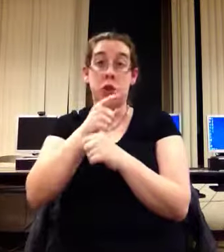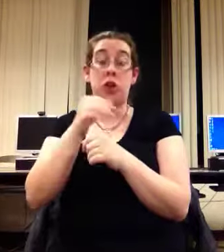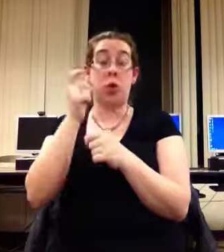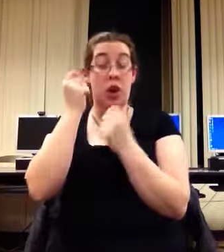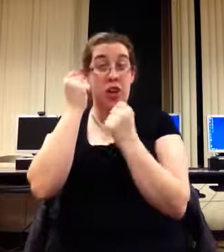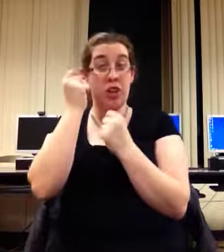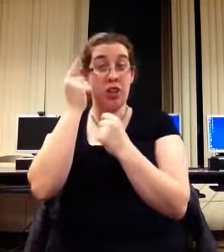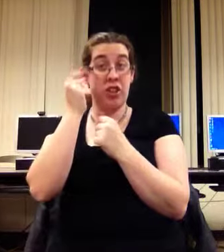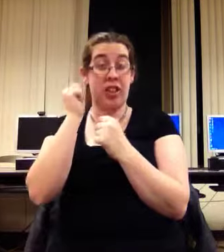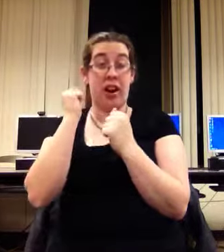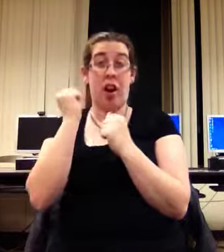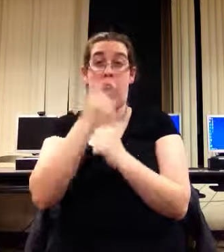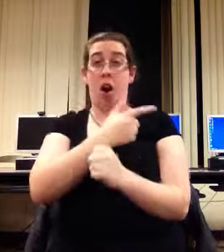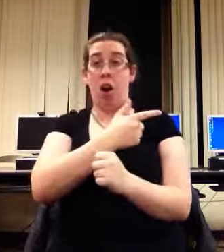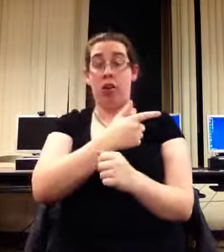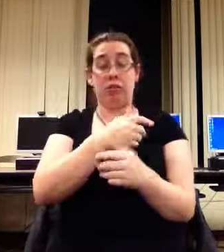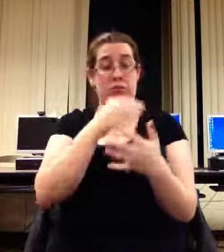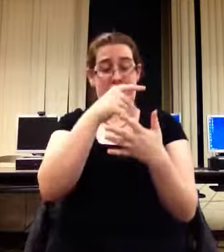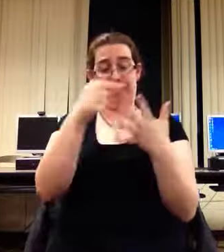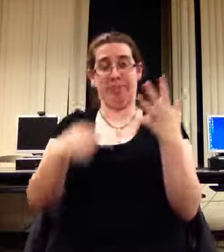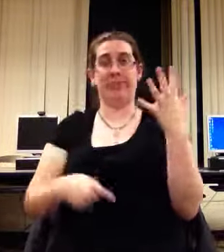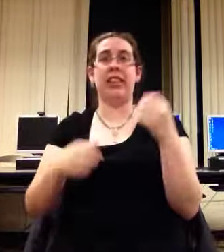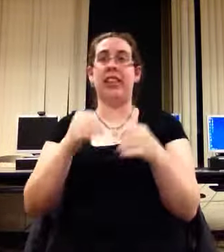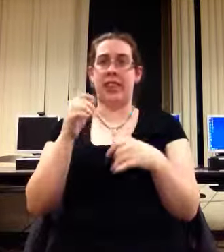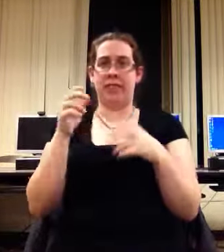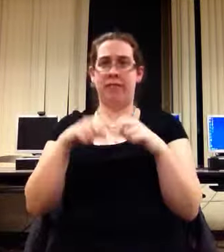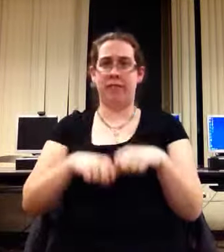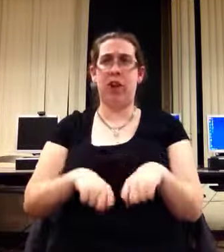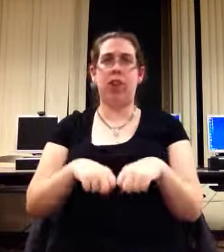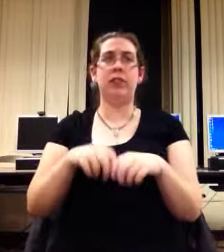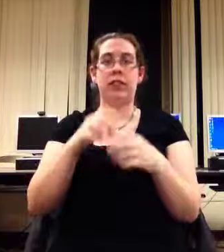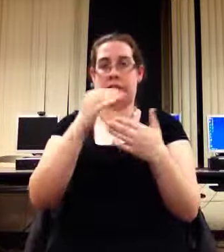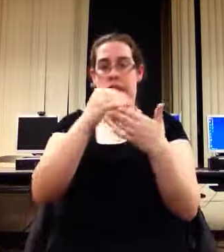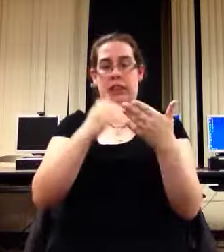program position. Let's look at each of these steps in more detail.